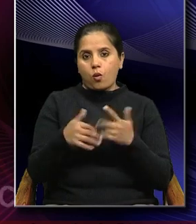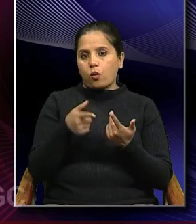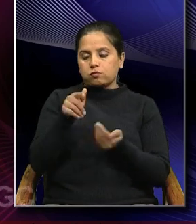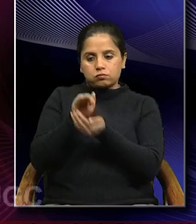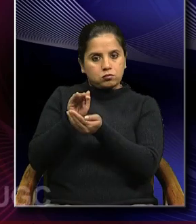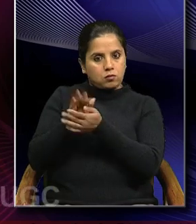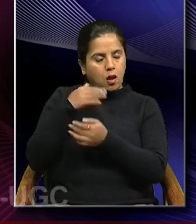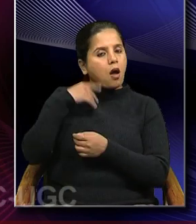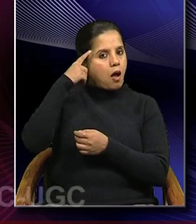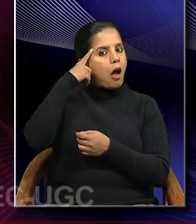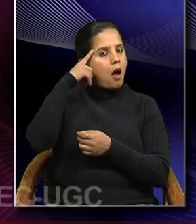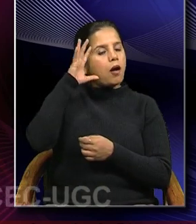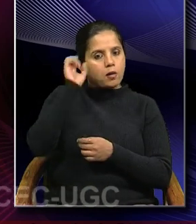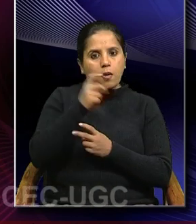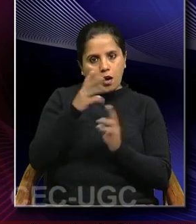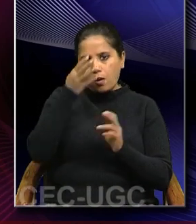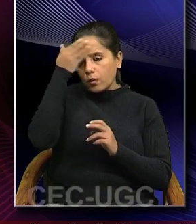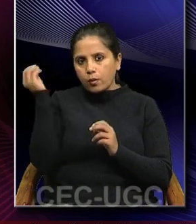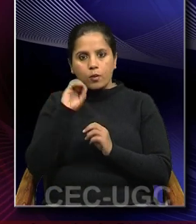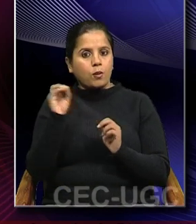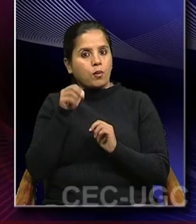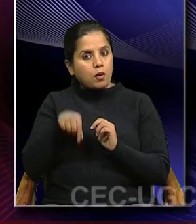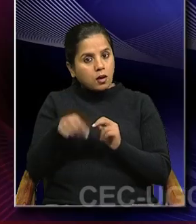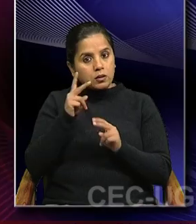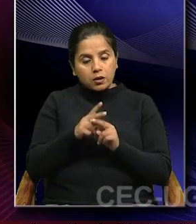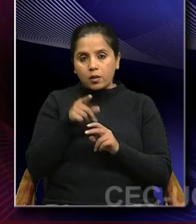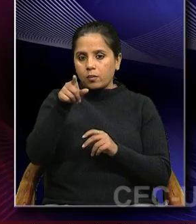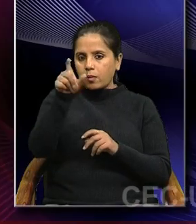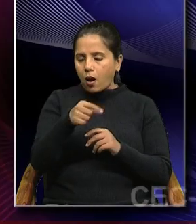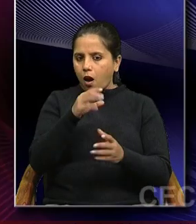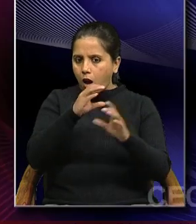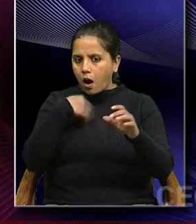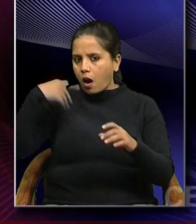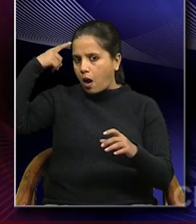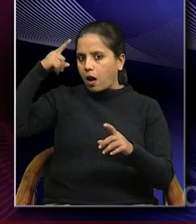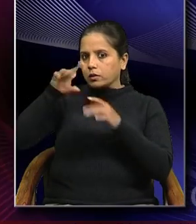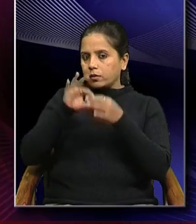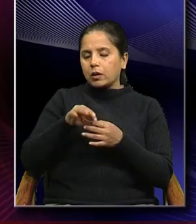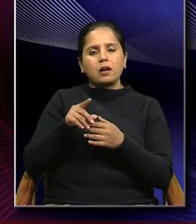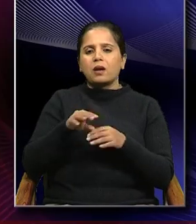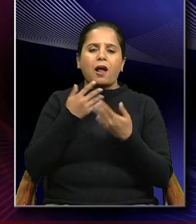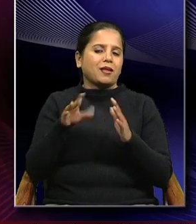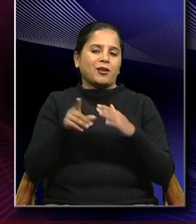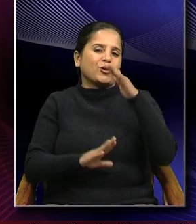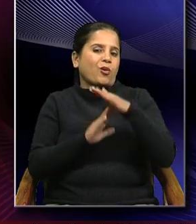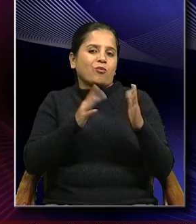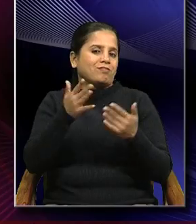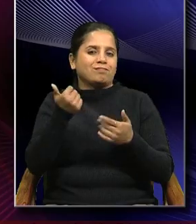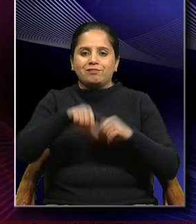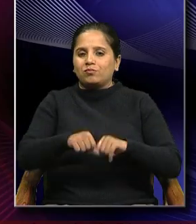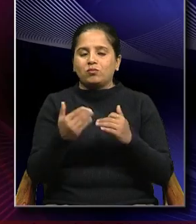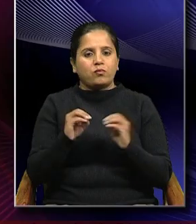in mind while making the communication to the customers, there is nothing which can stop you from making